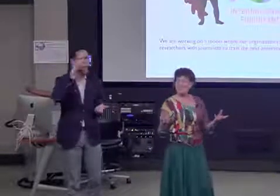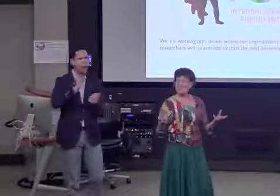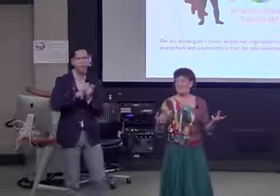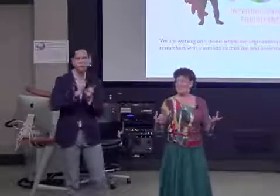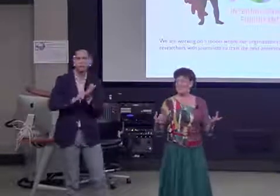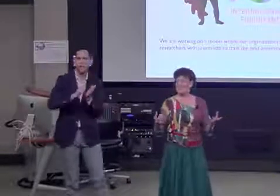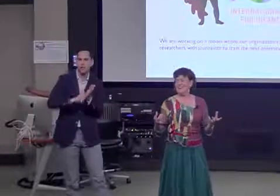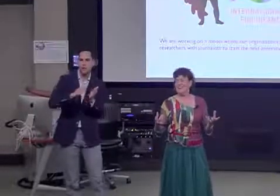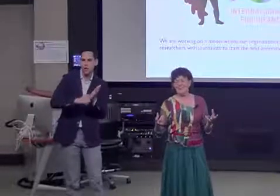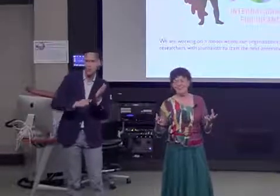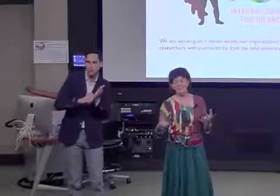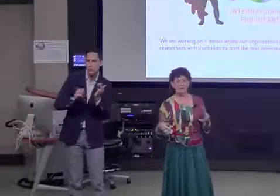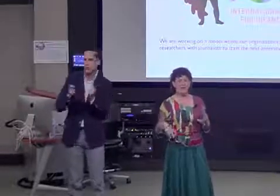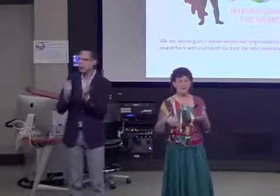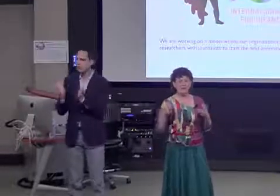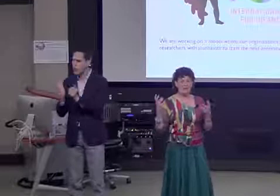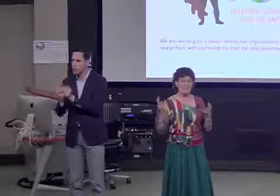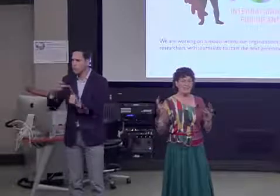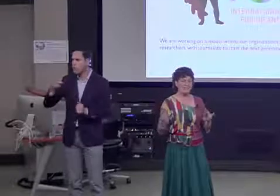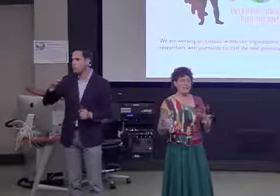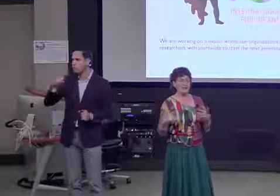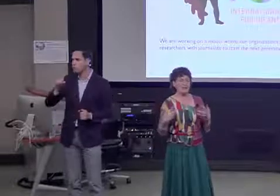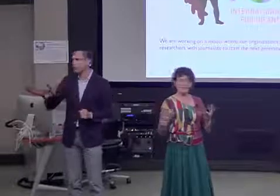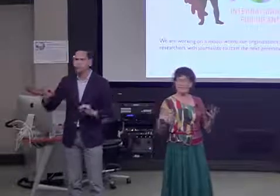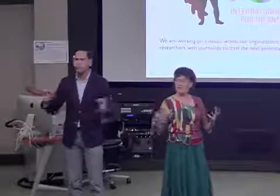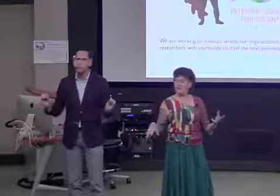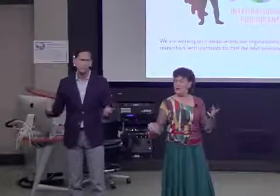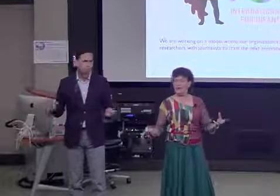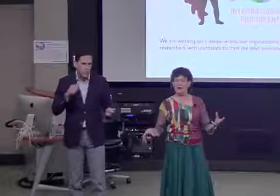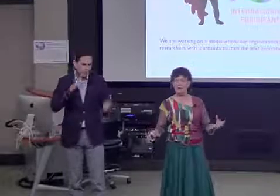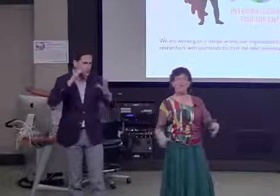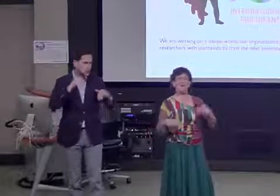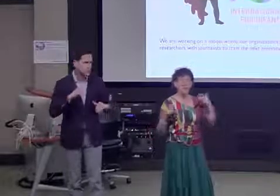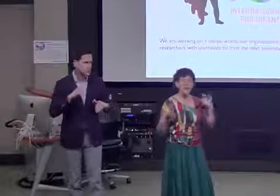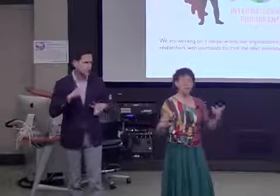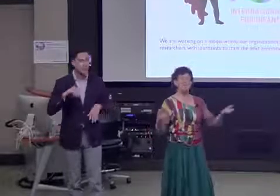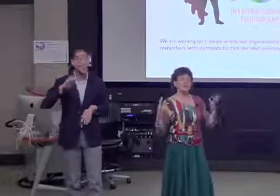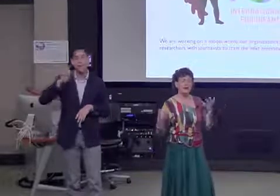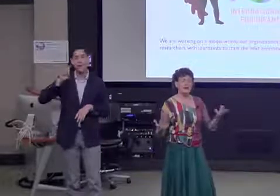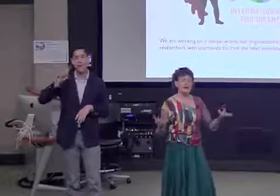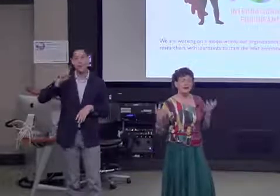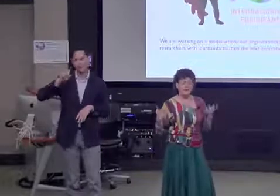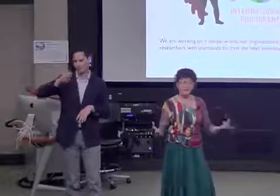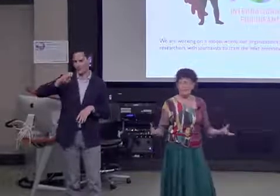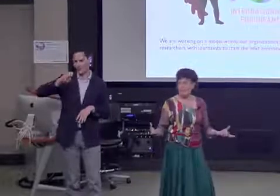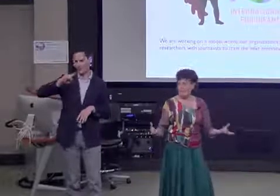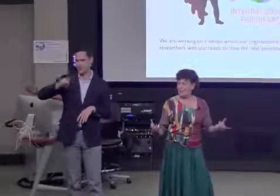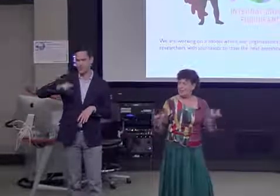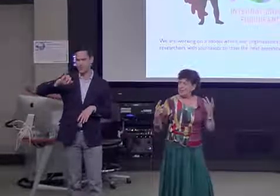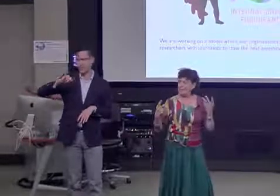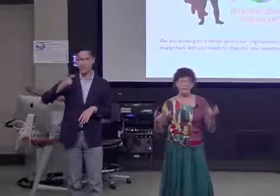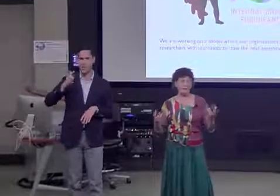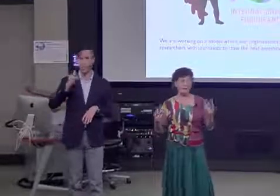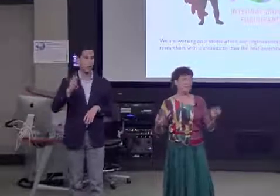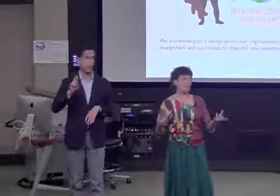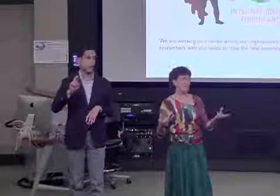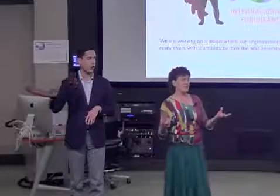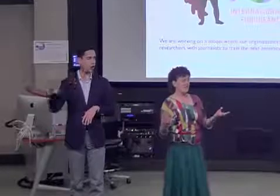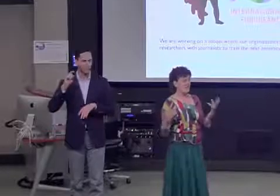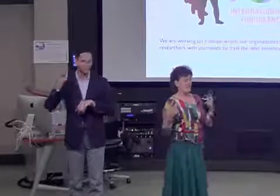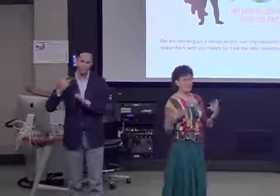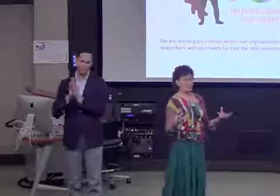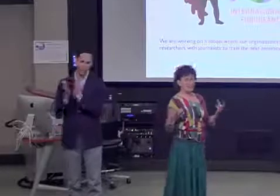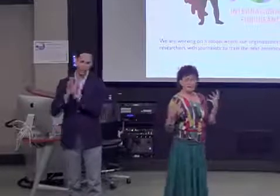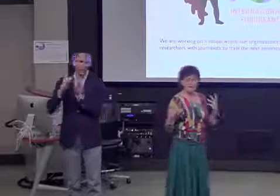Ed Ziegler has one of his thousands of books. He talks about how we never trained people to talk to the press,